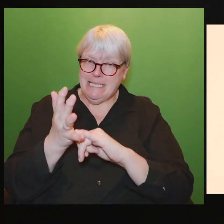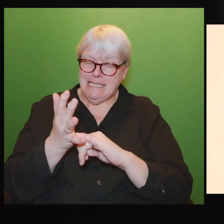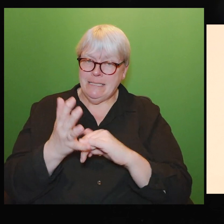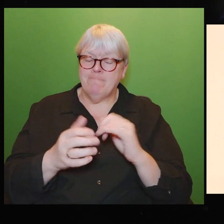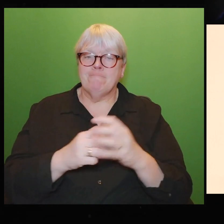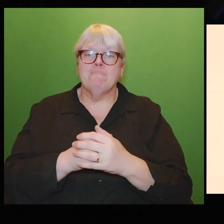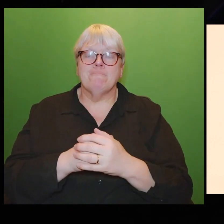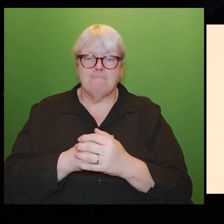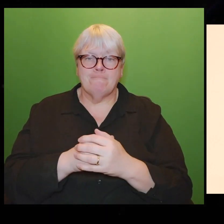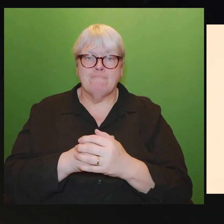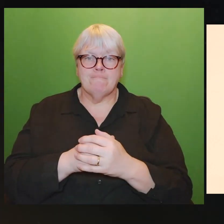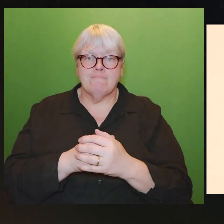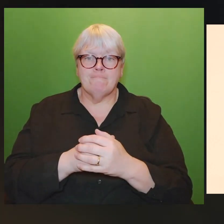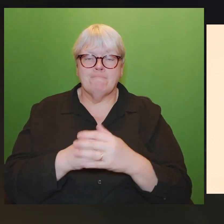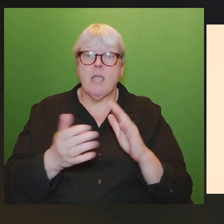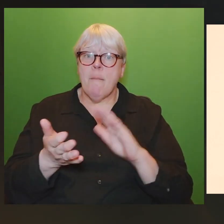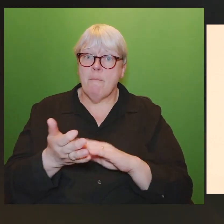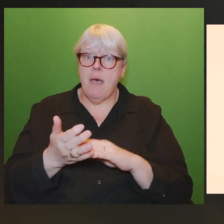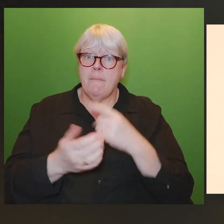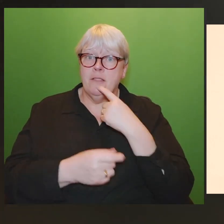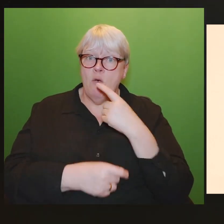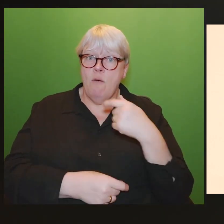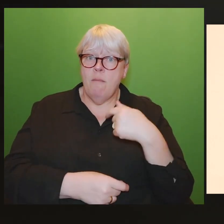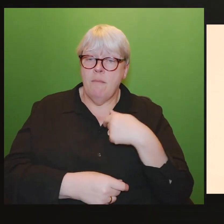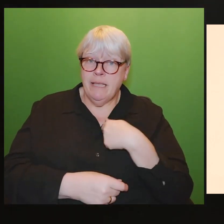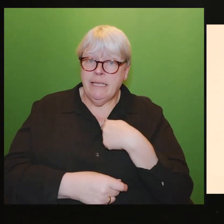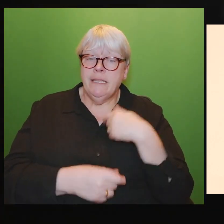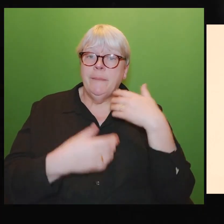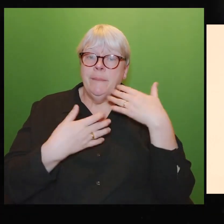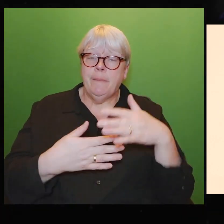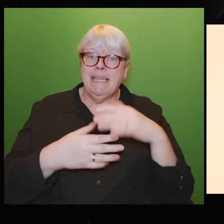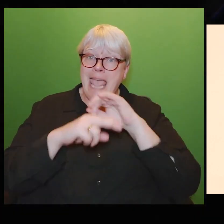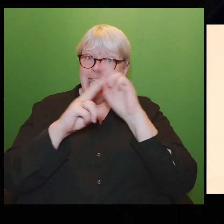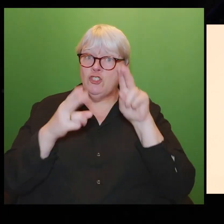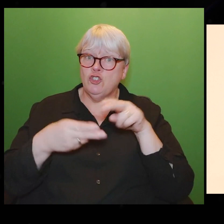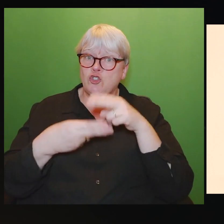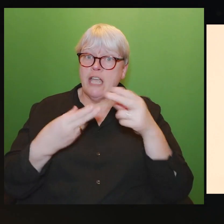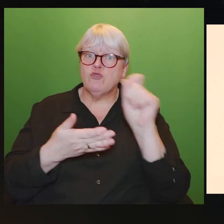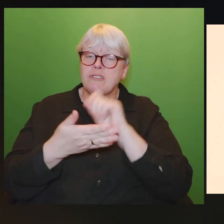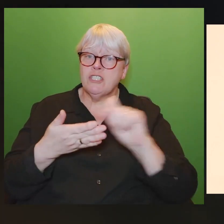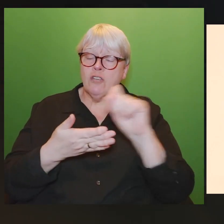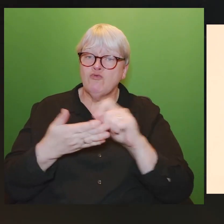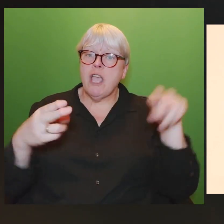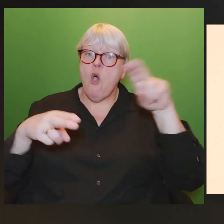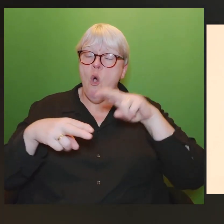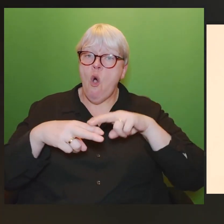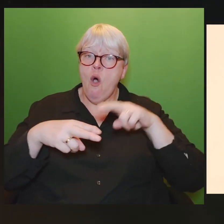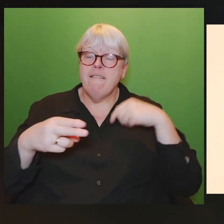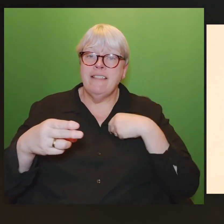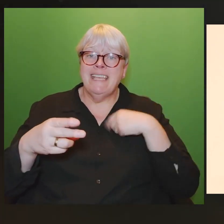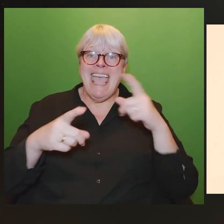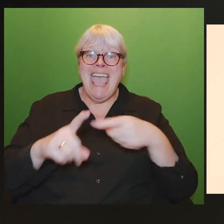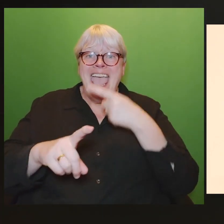the knowledge that I absolutely had to find her family. I needed to know why our family had been broken, why there